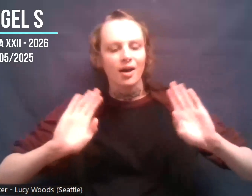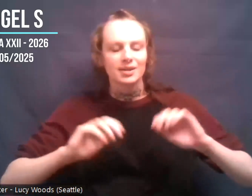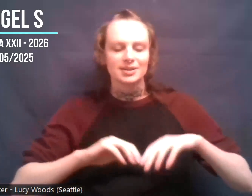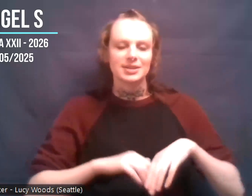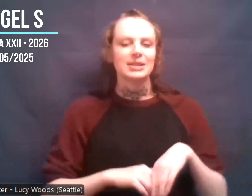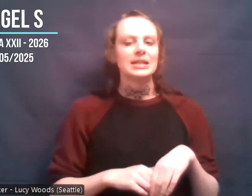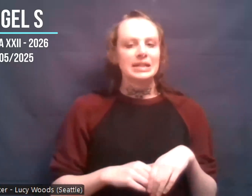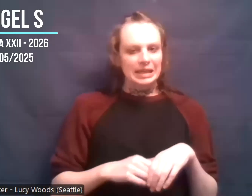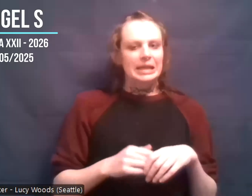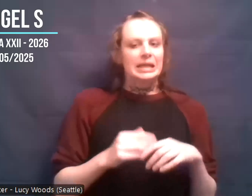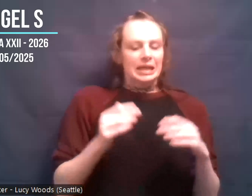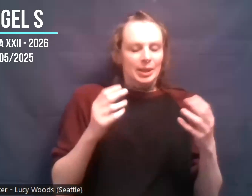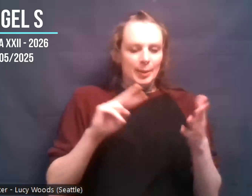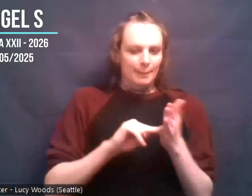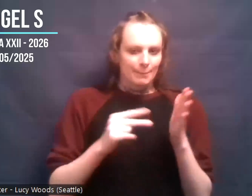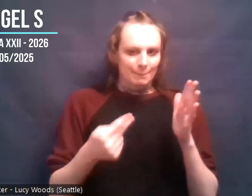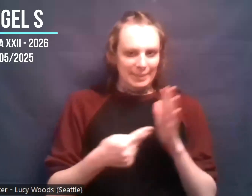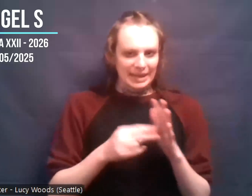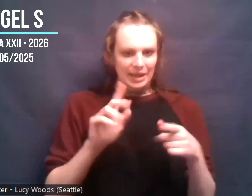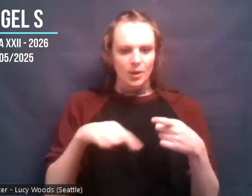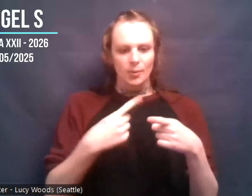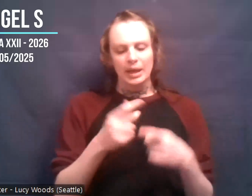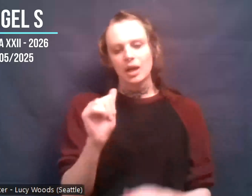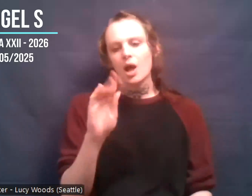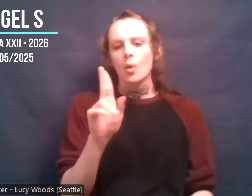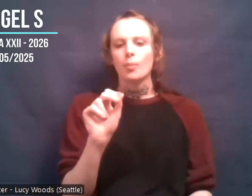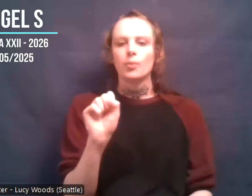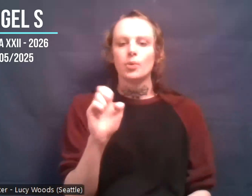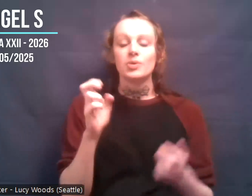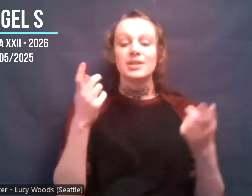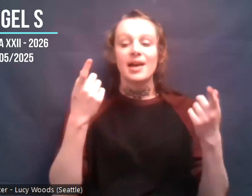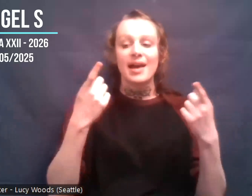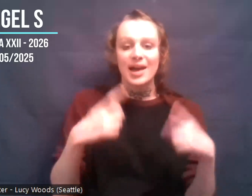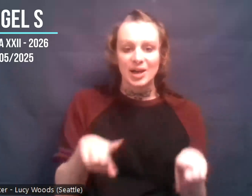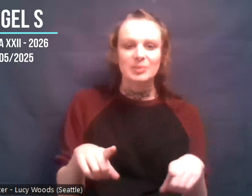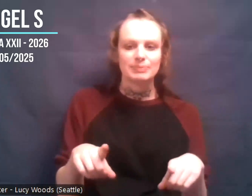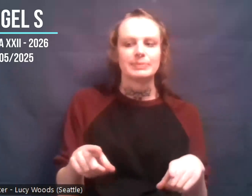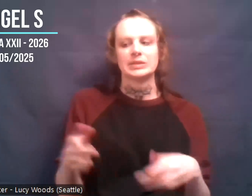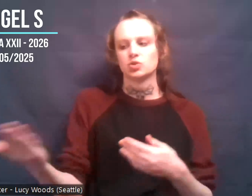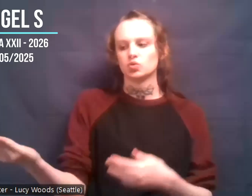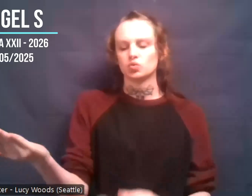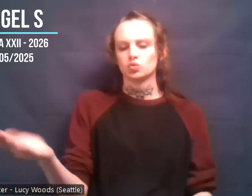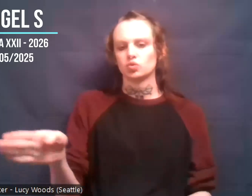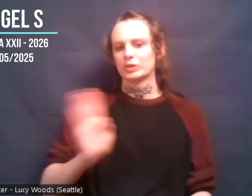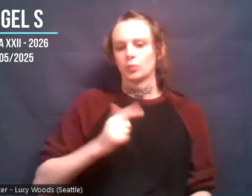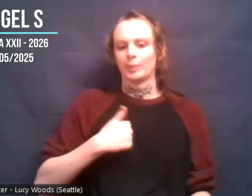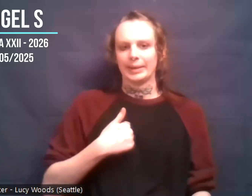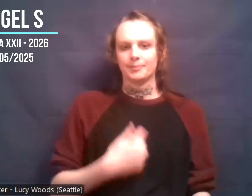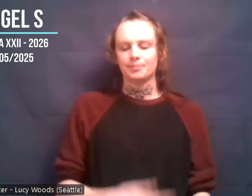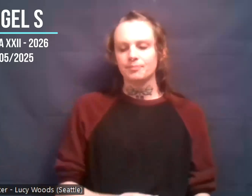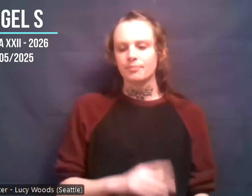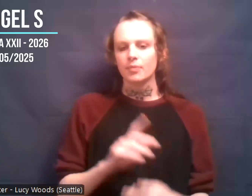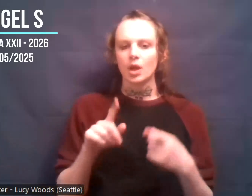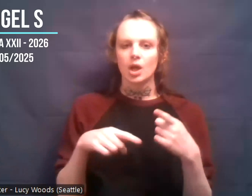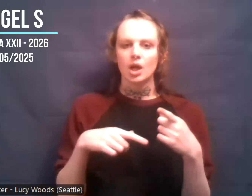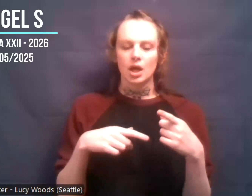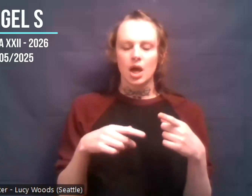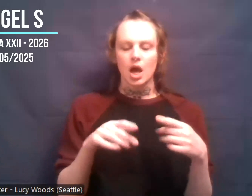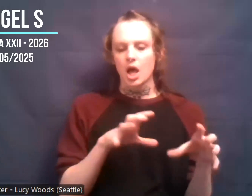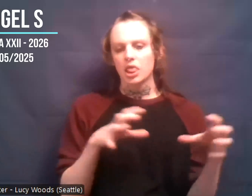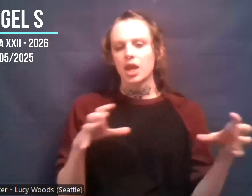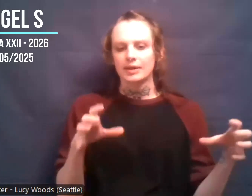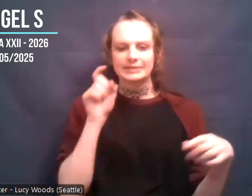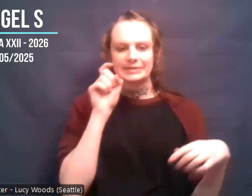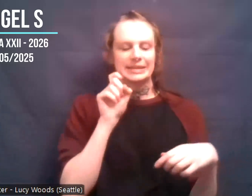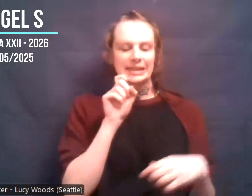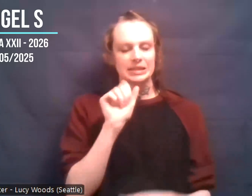there was a lot of abuse happening at home. There was sexual abuse happening as well. When I was 8, I was molested by my half brother, who was 18